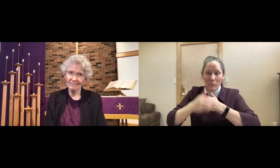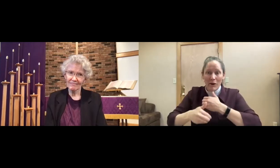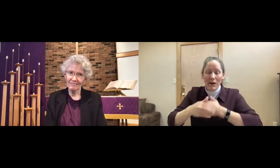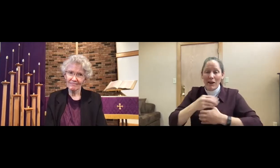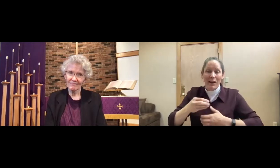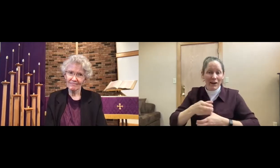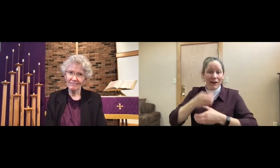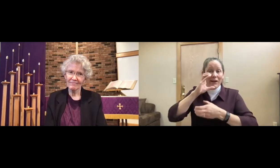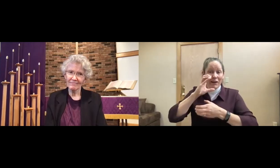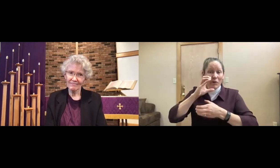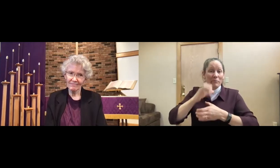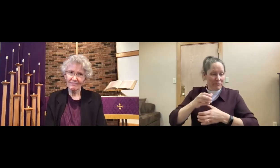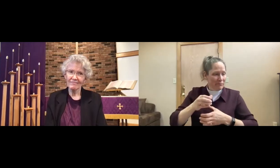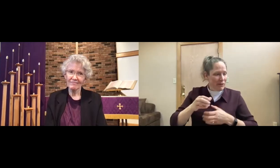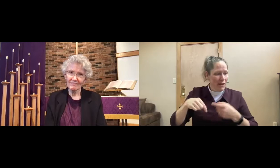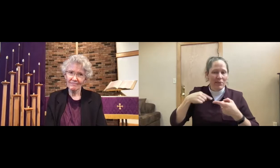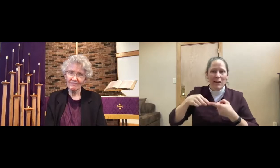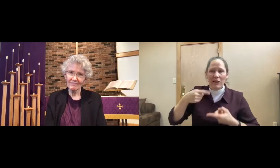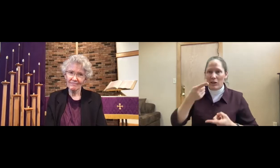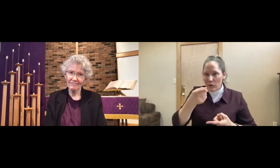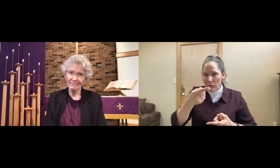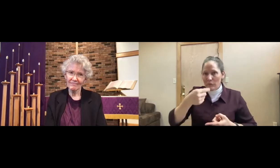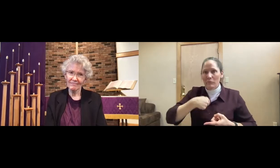so we are fed in body and spirit.